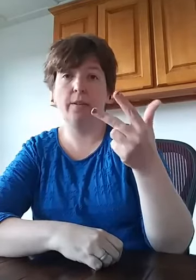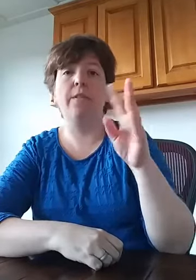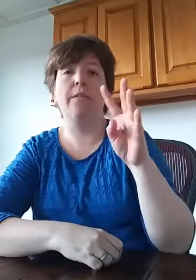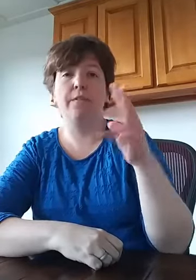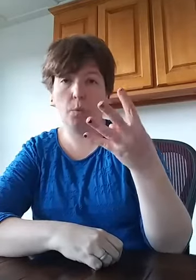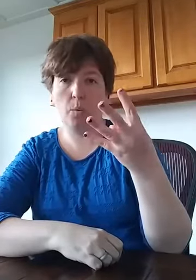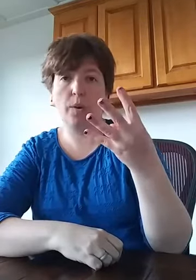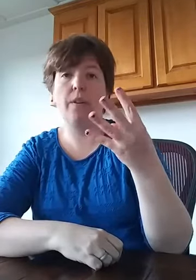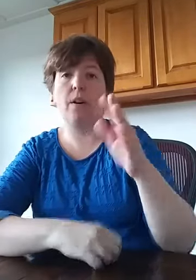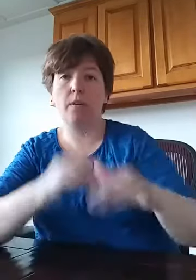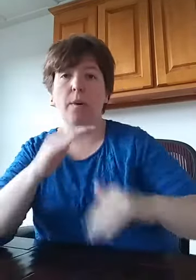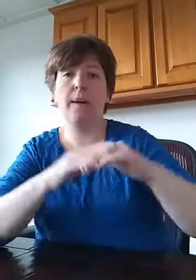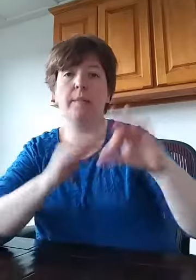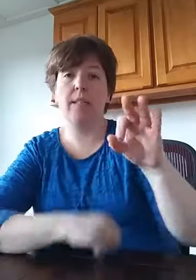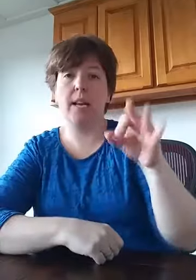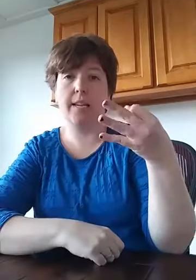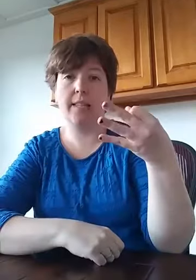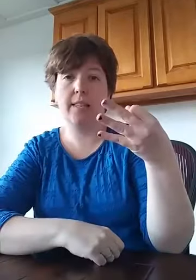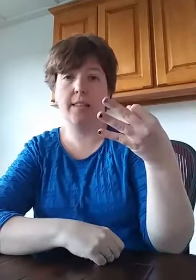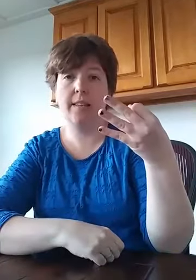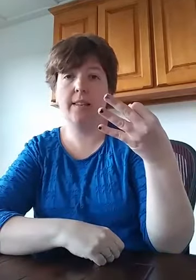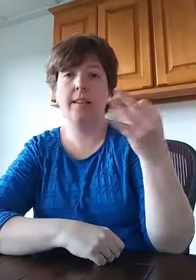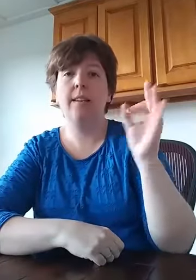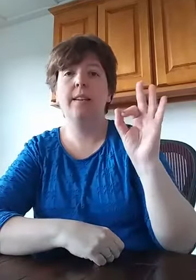third, fourth, all the way up to ninth.